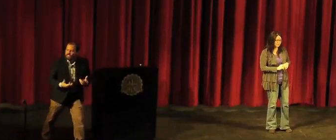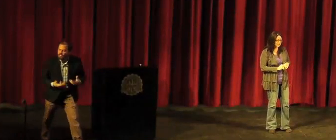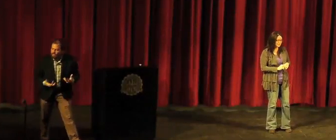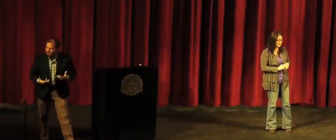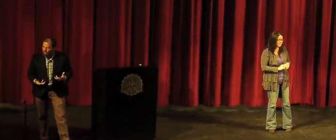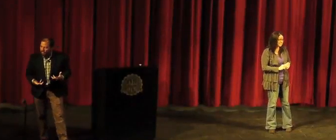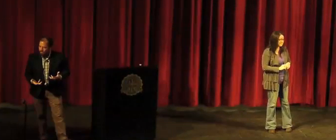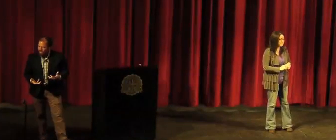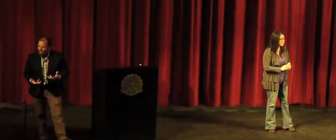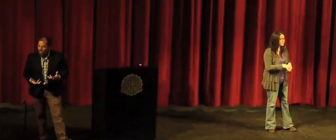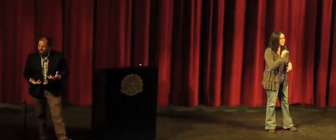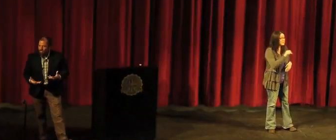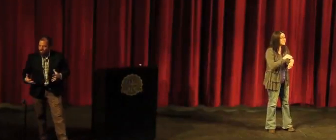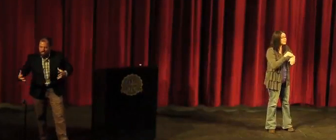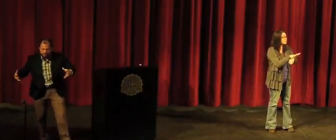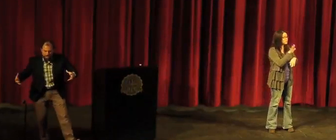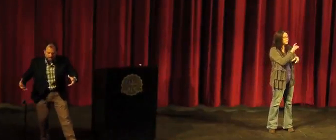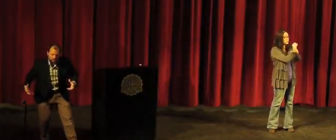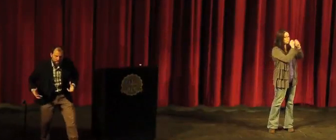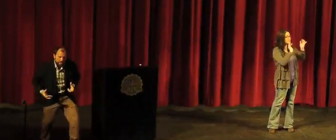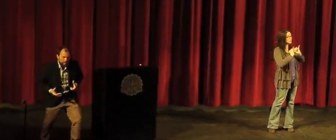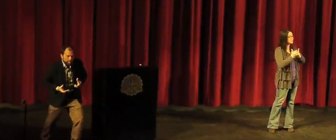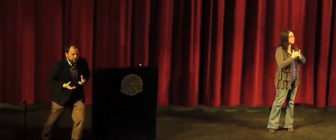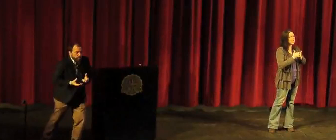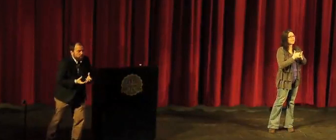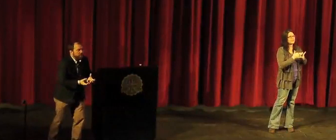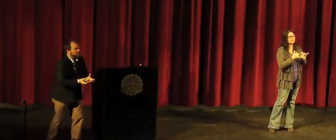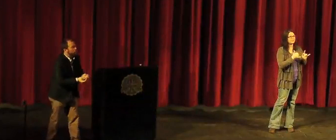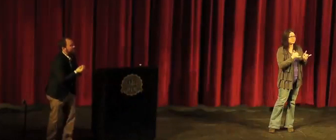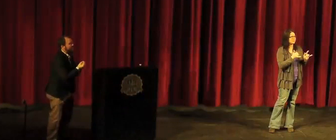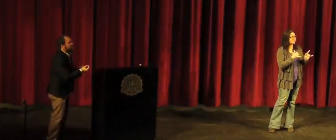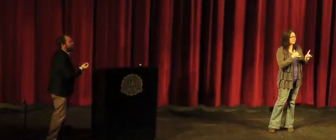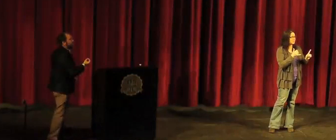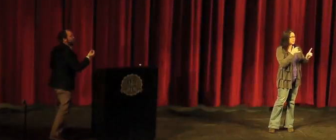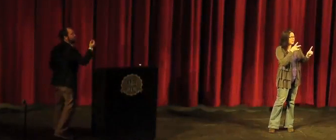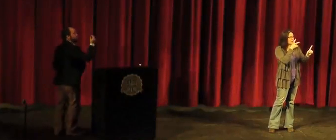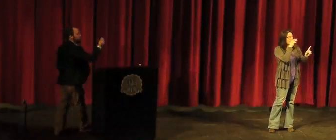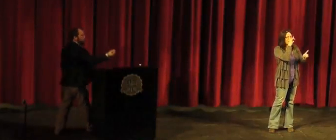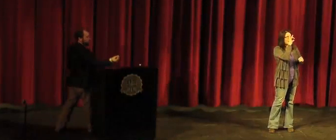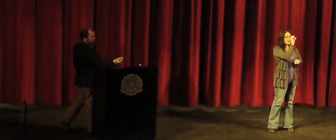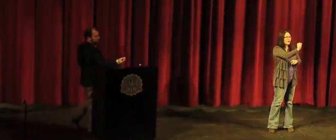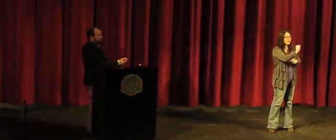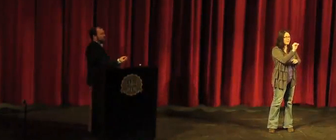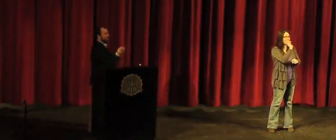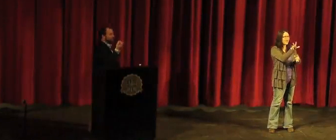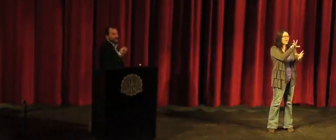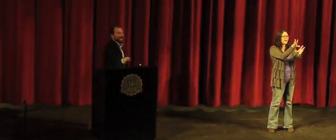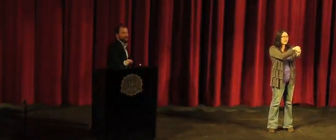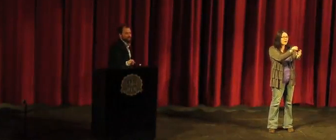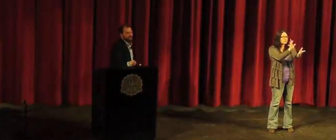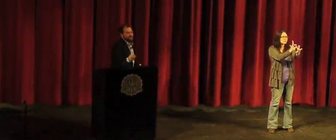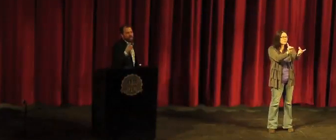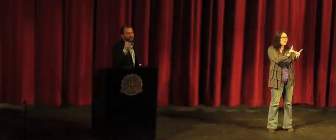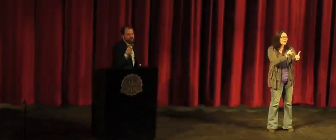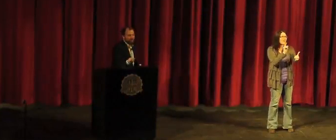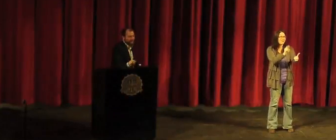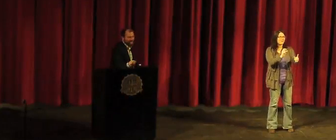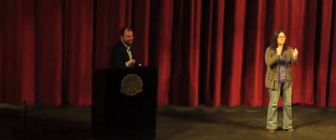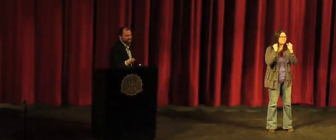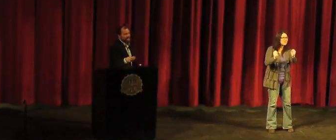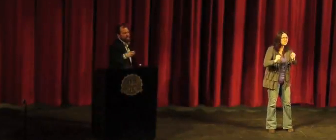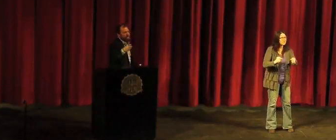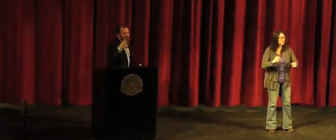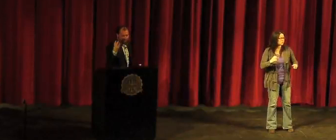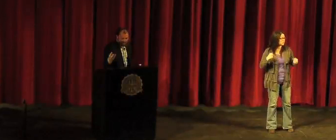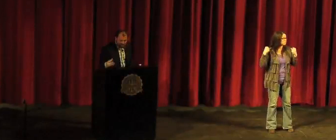And it's conscripting your imagination by, in a way, pulling you into a story about power, about